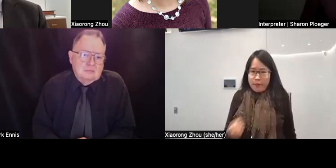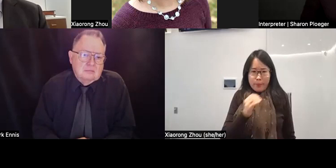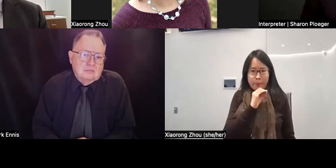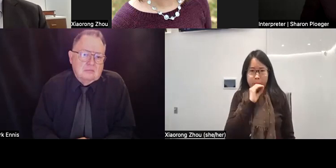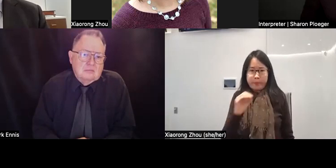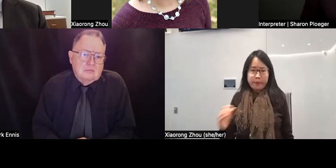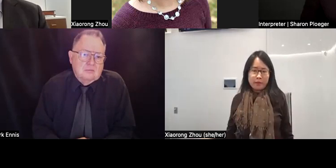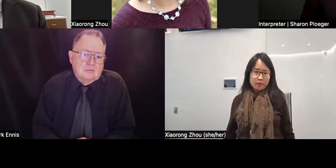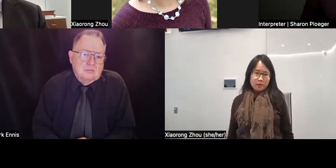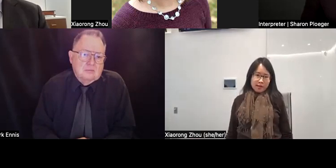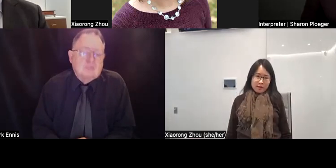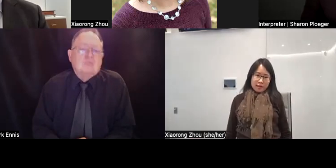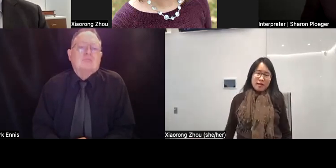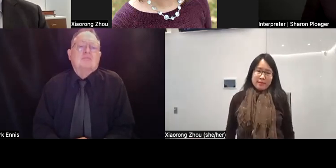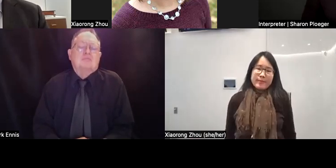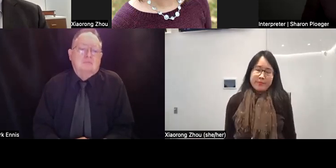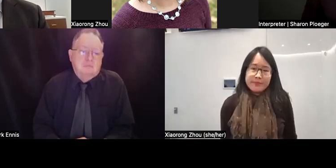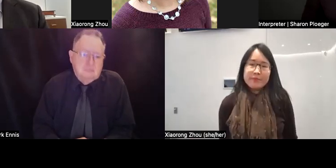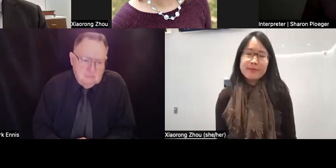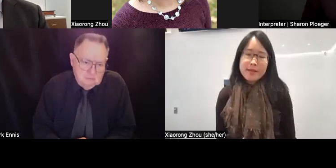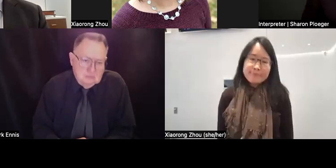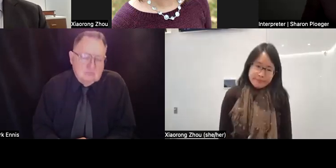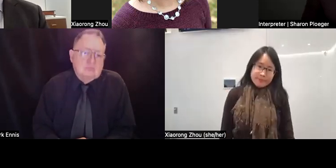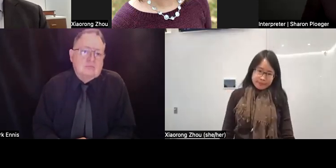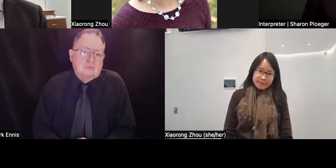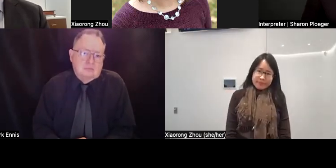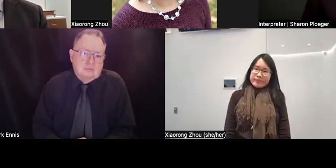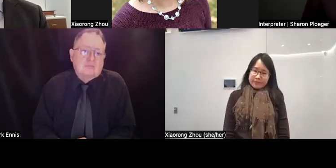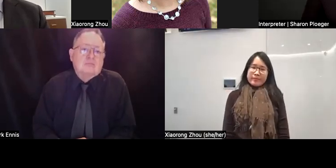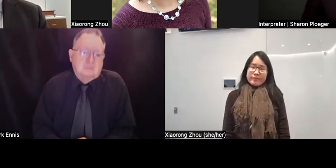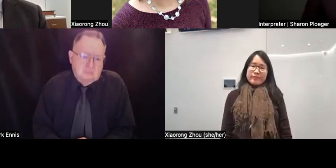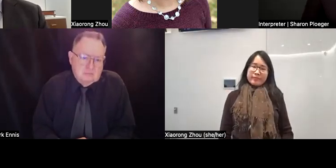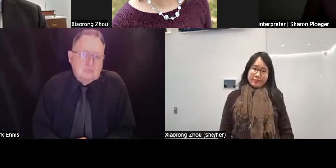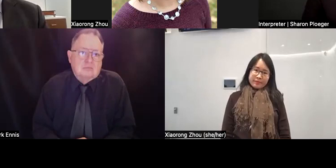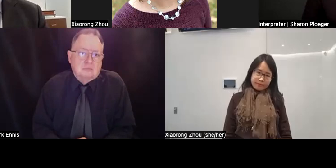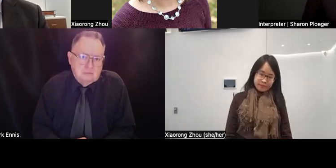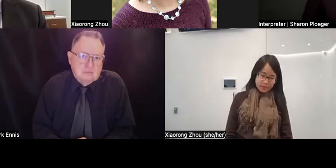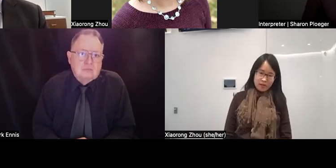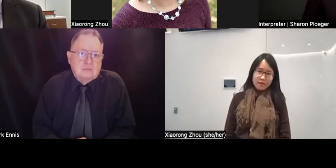And if you don't have the education, then you don't know and you don't have those opportunities.